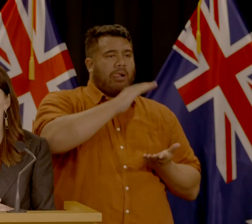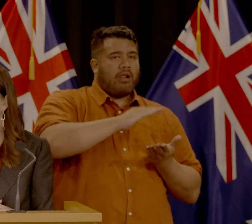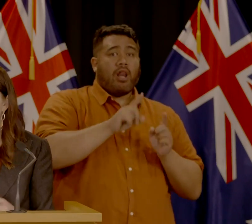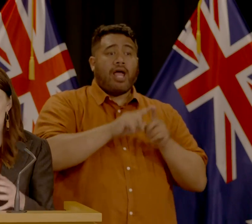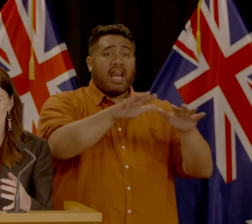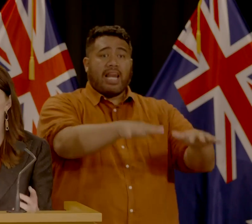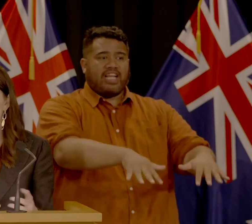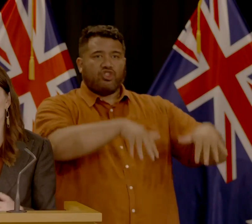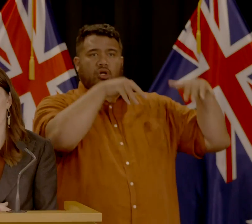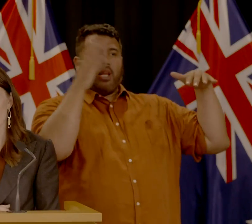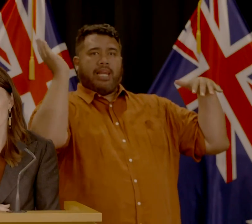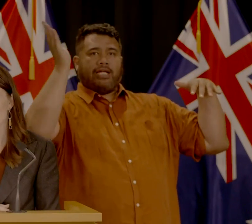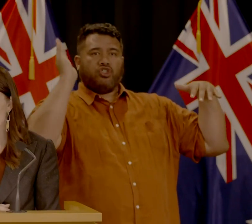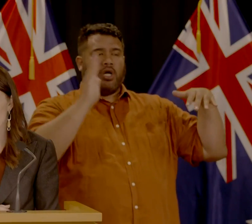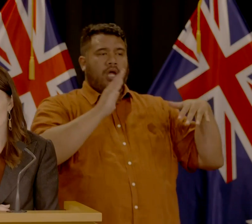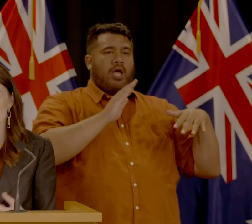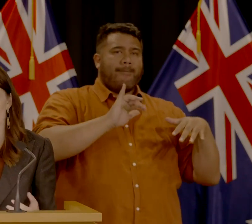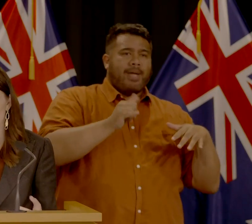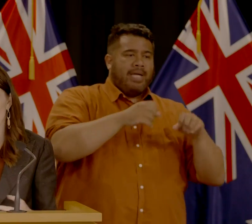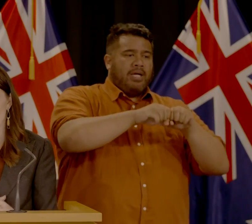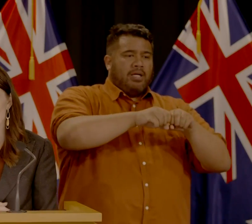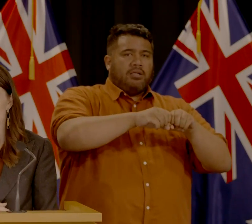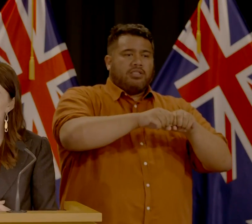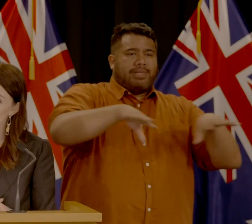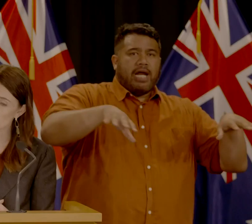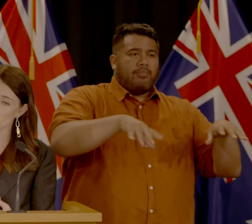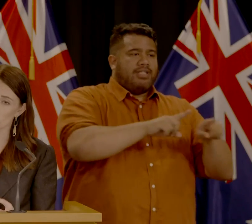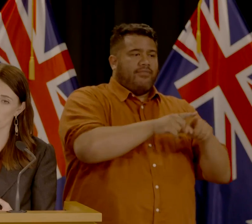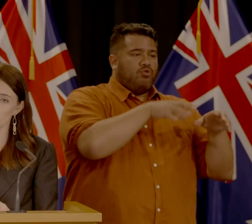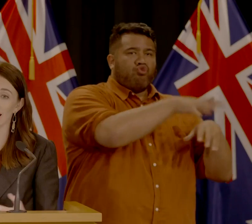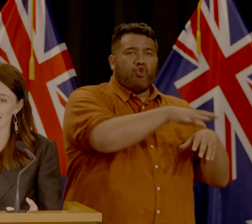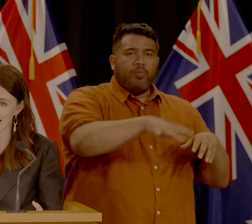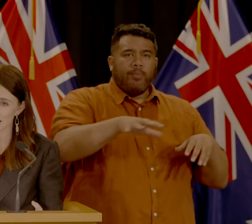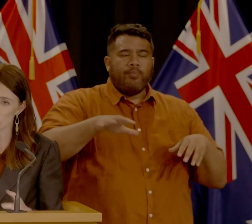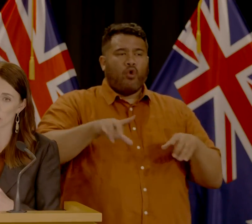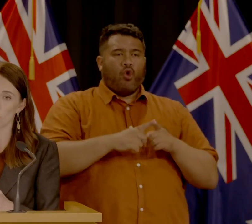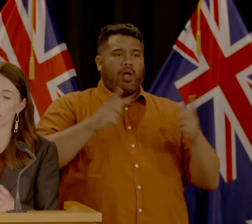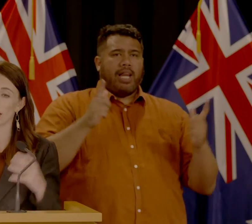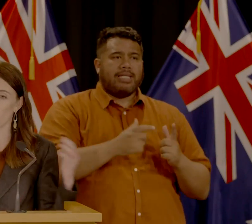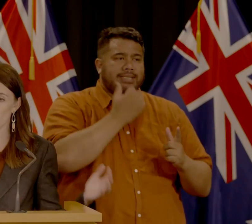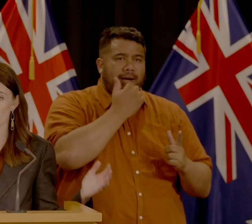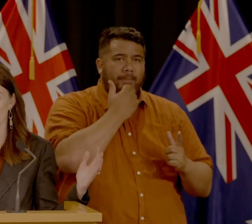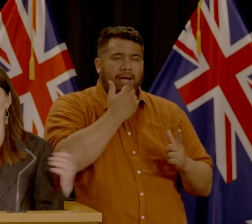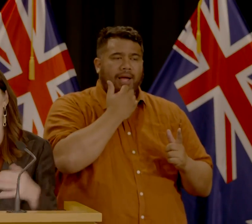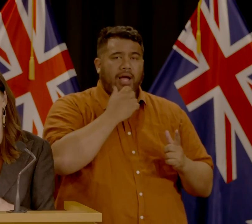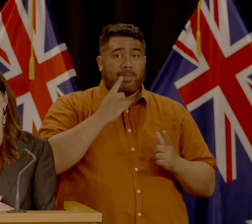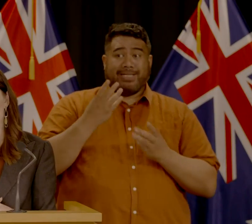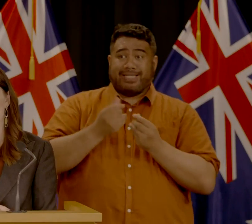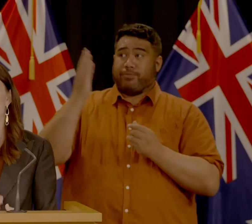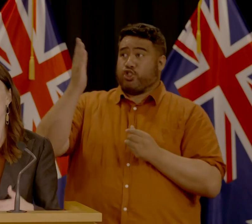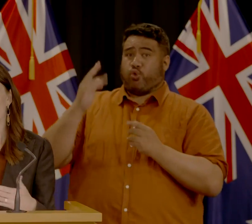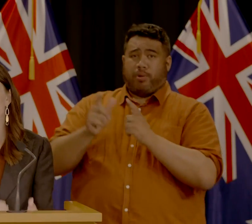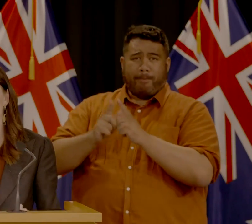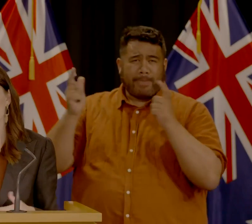lectures, use multiple meeting spaces in different ways. Some schools, though, are large and operate open learning